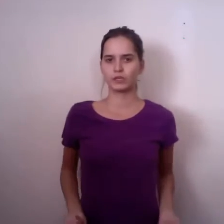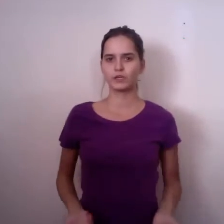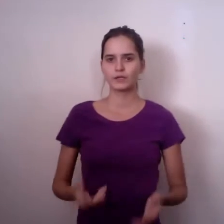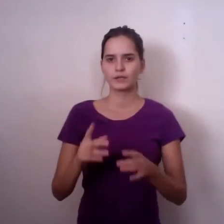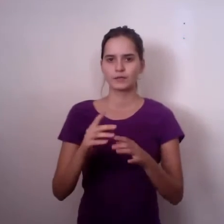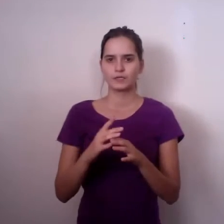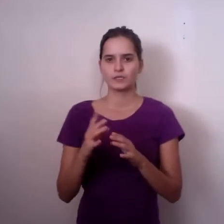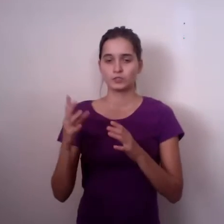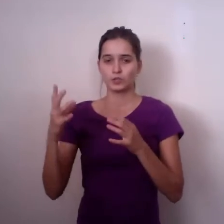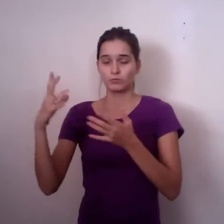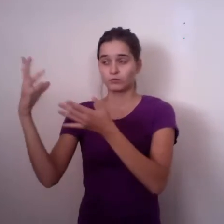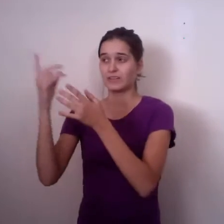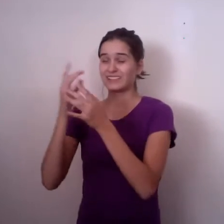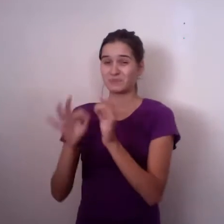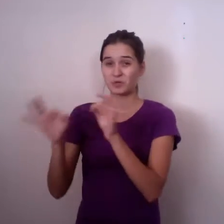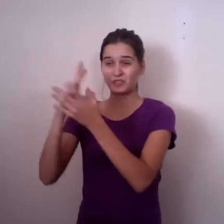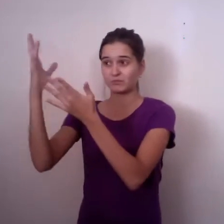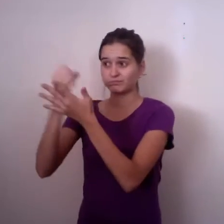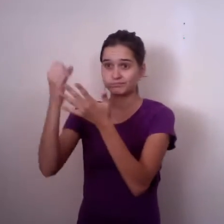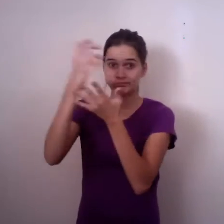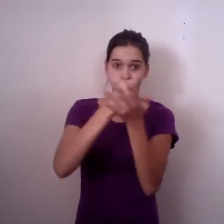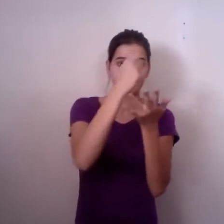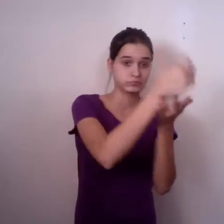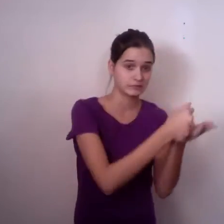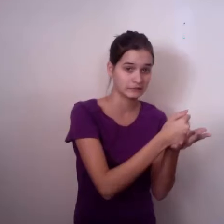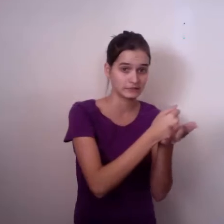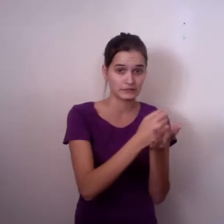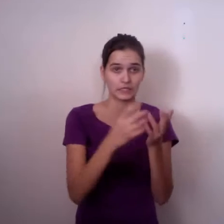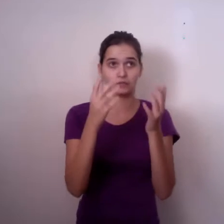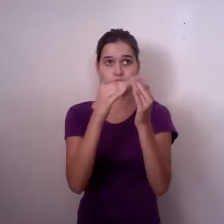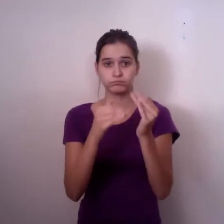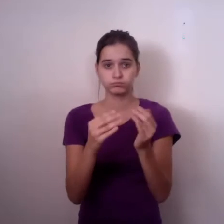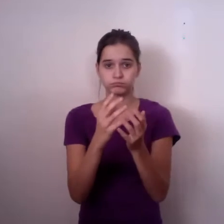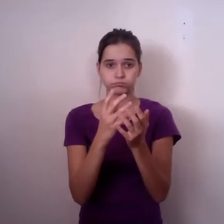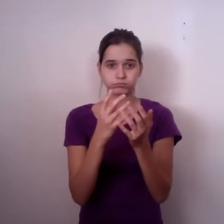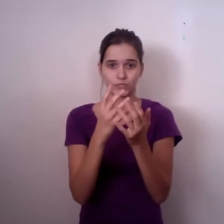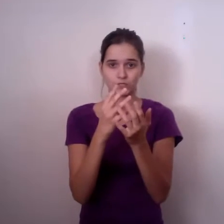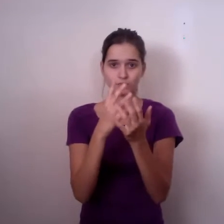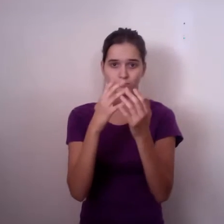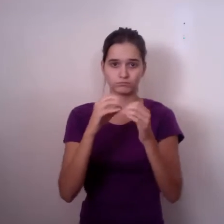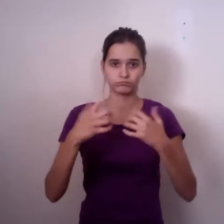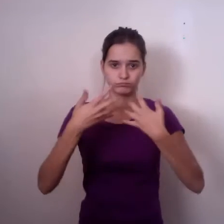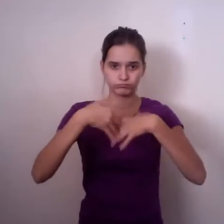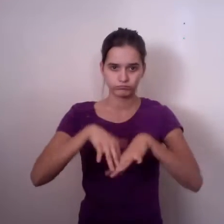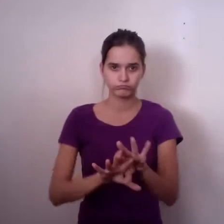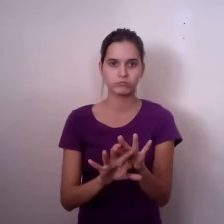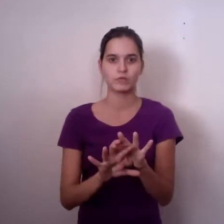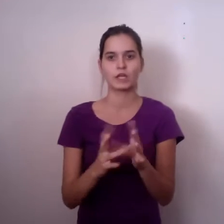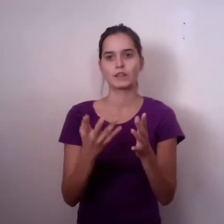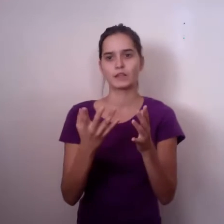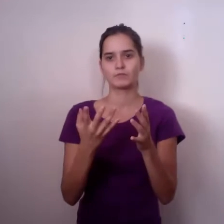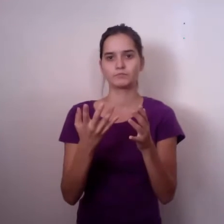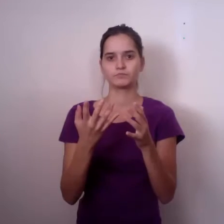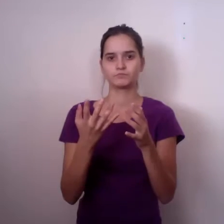one cohesive piece at the end. So it's sort of like writing a little literature review, if you will. Certainly